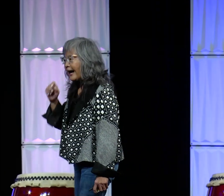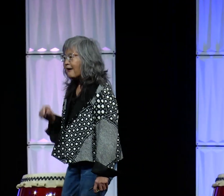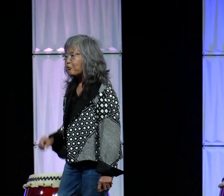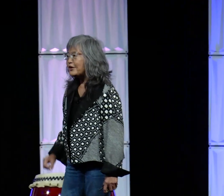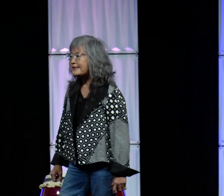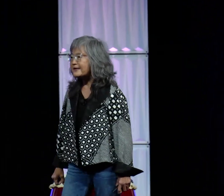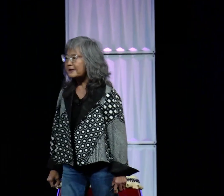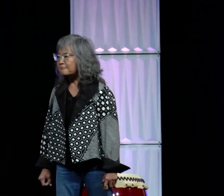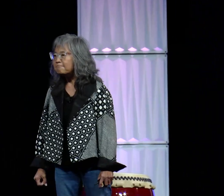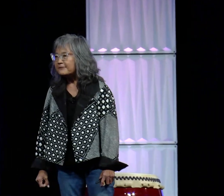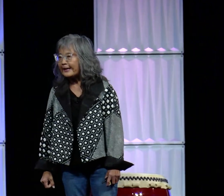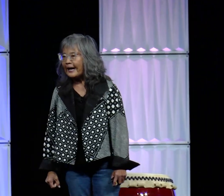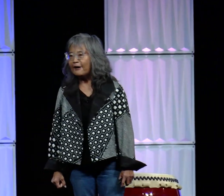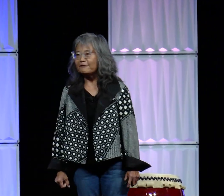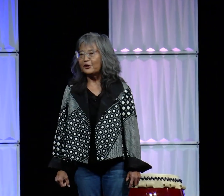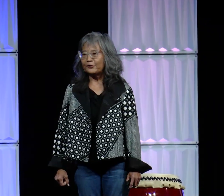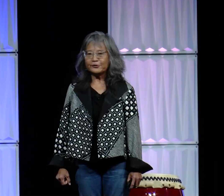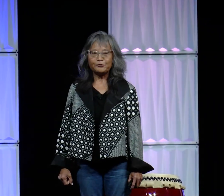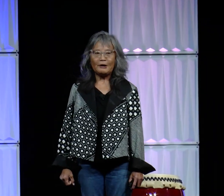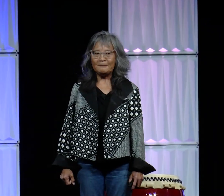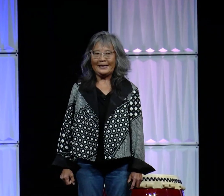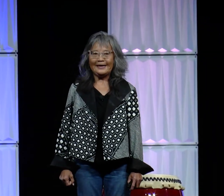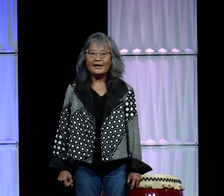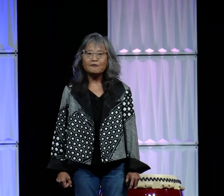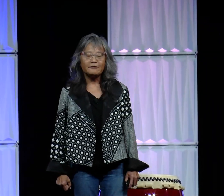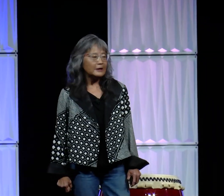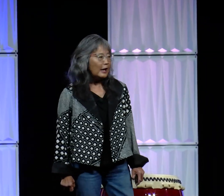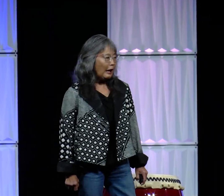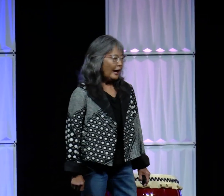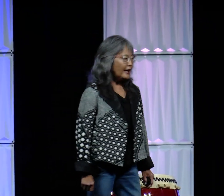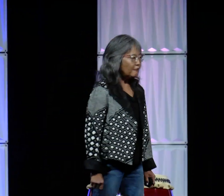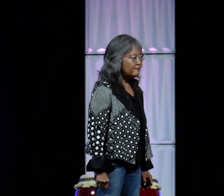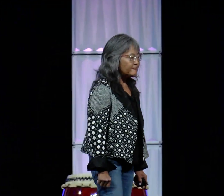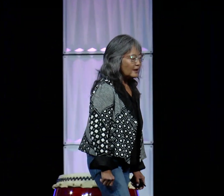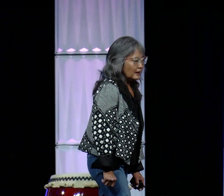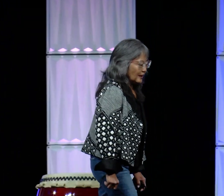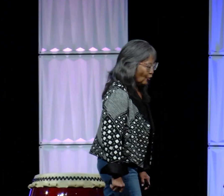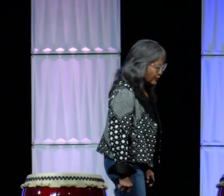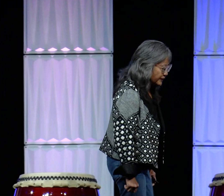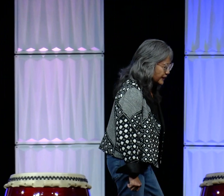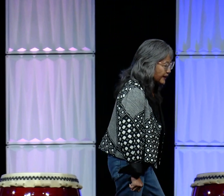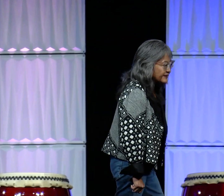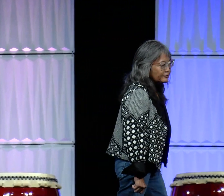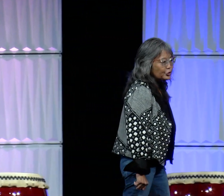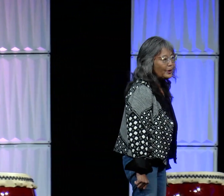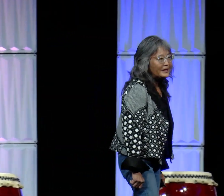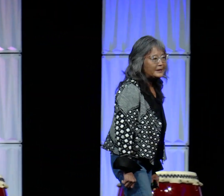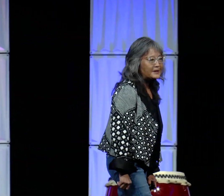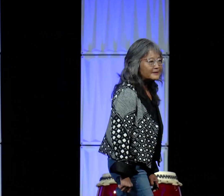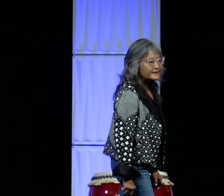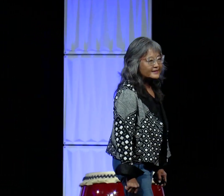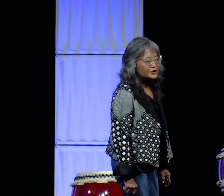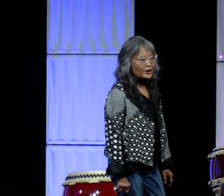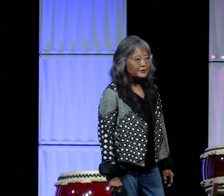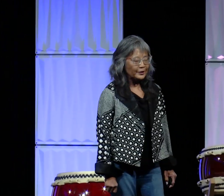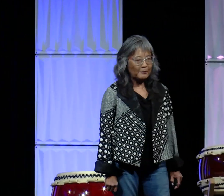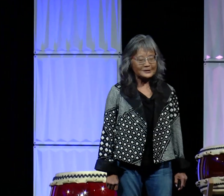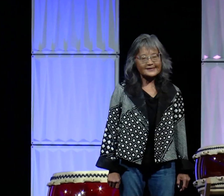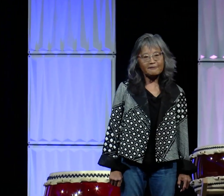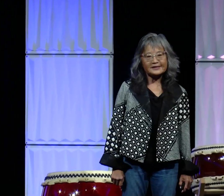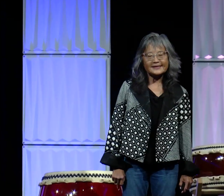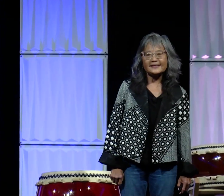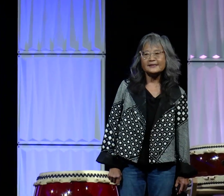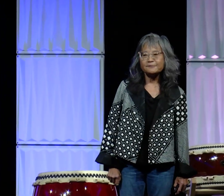That I have wisdom that I have learned throughout my life. I have organized for 20 years. I started when I